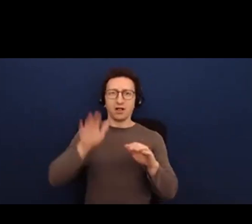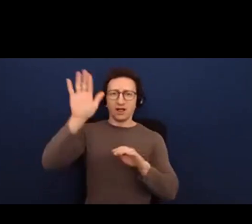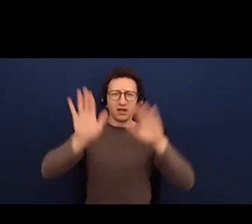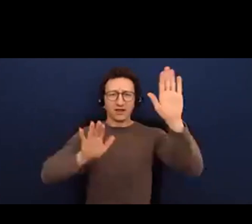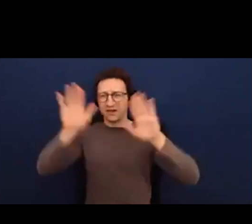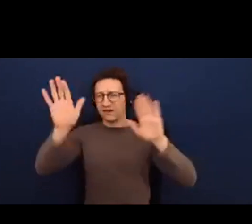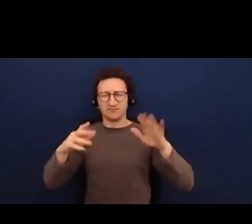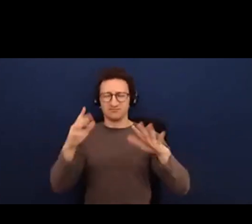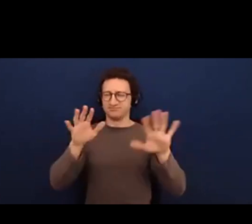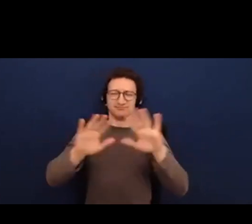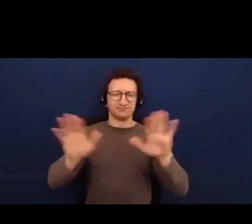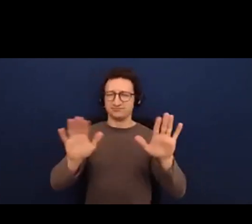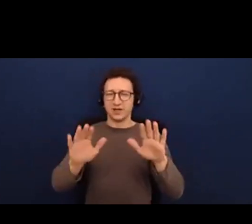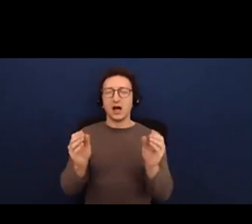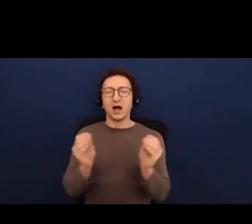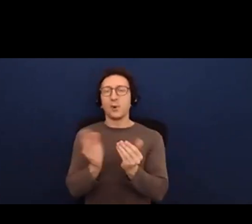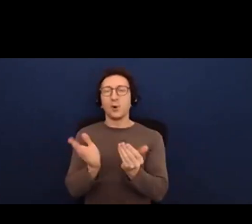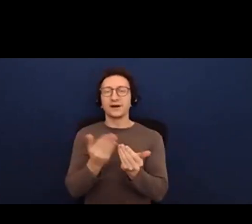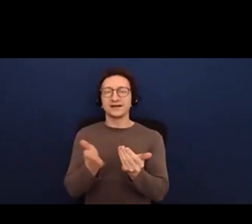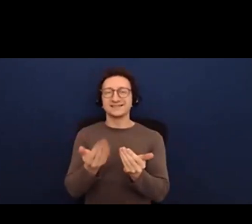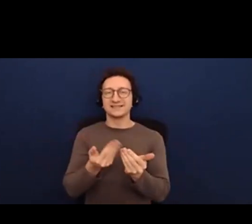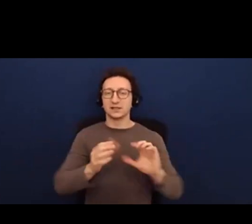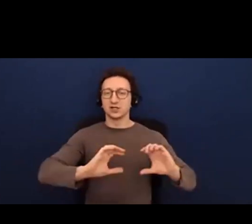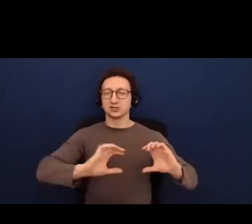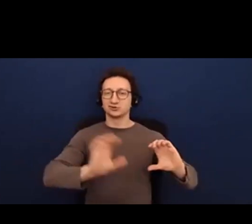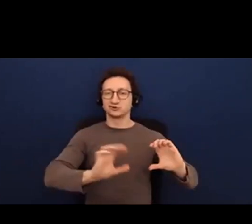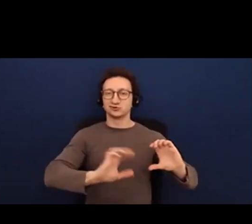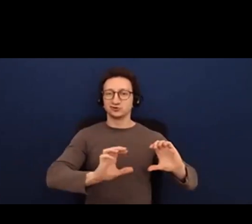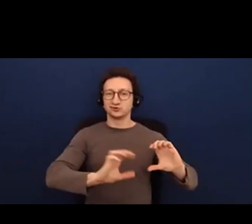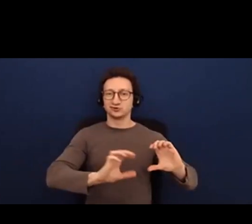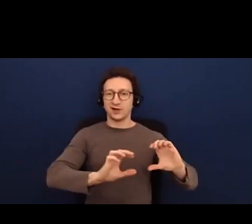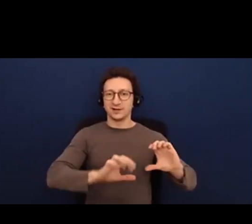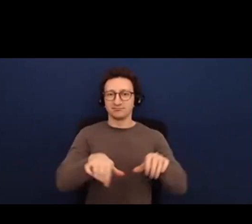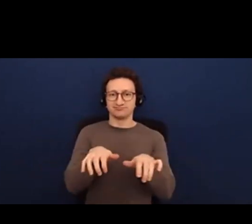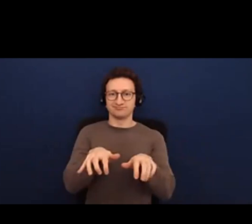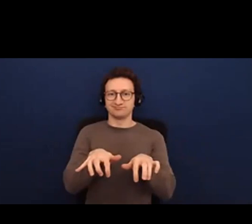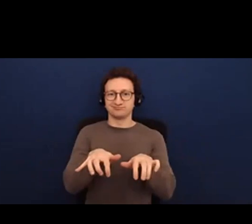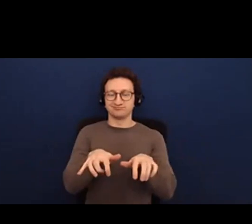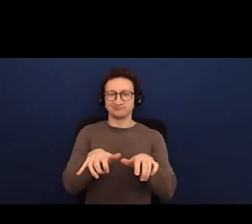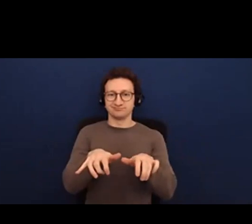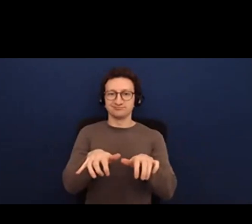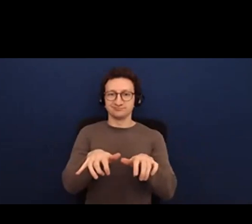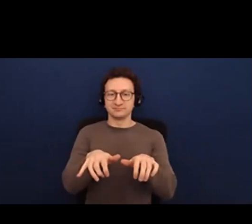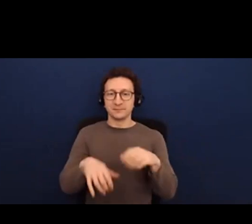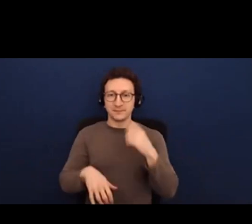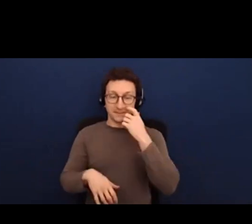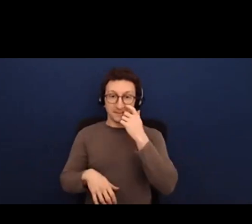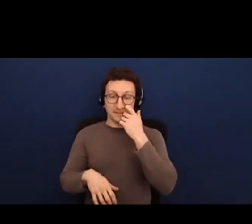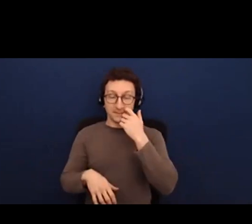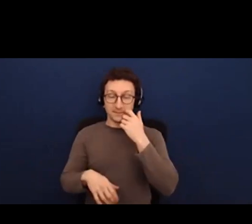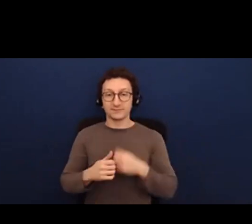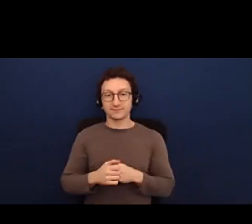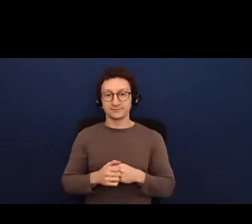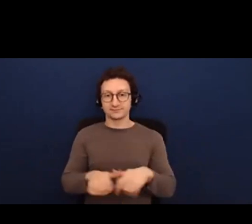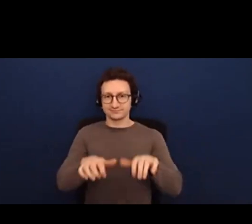screen, the easiest way to do this would be to for you to share questions through